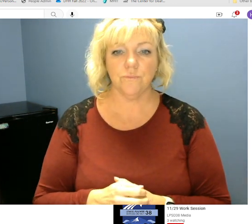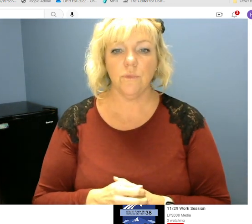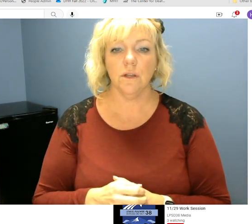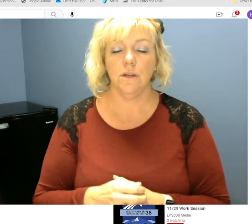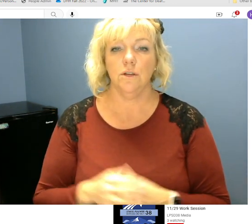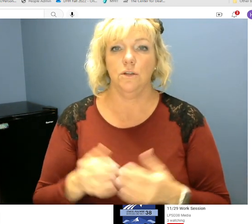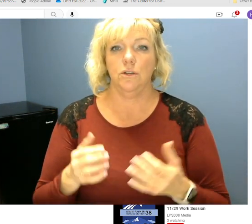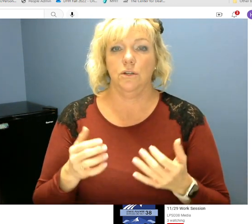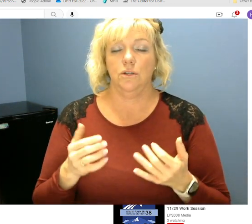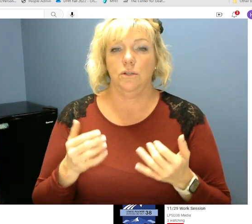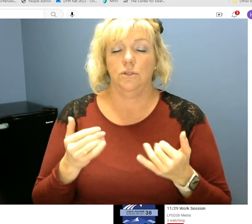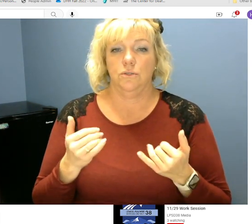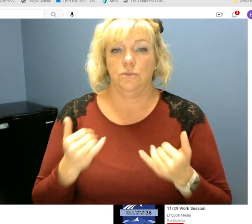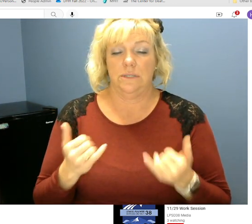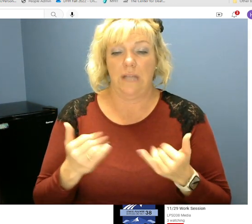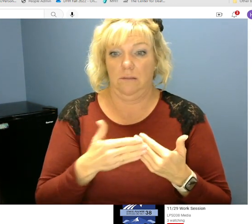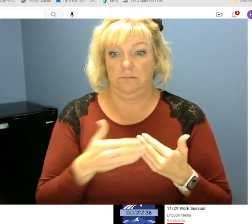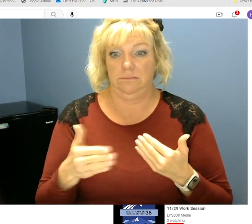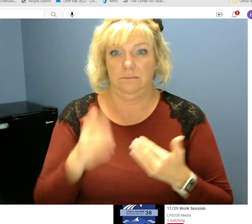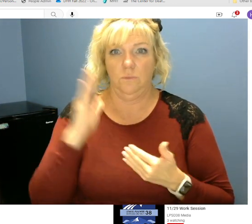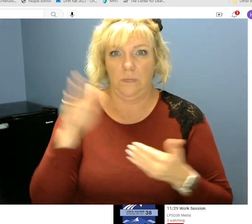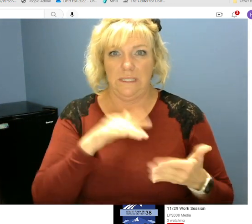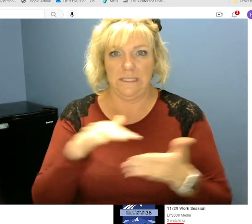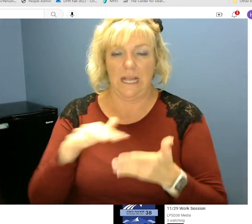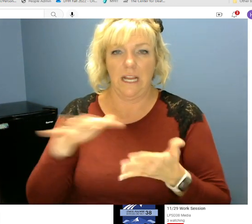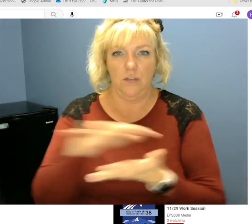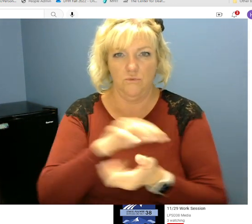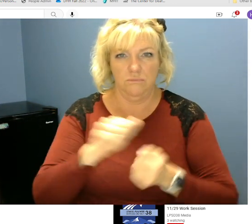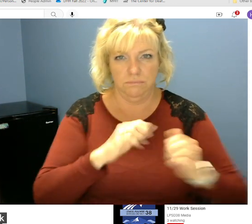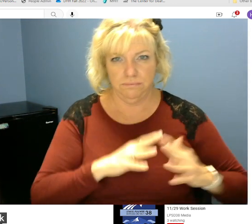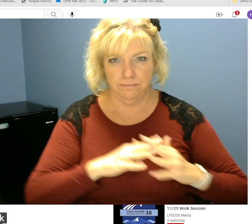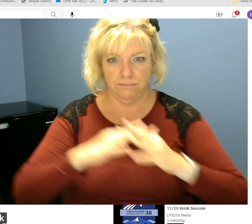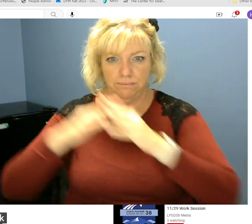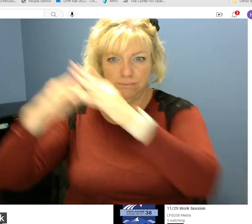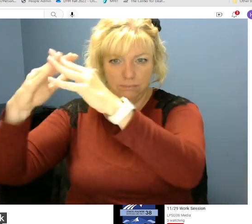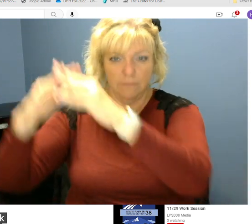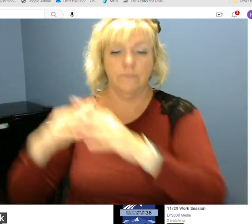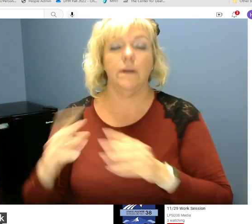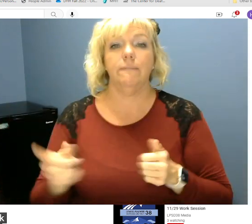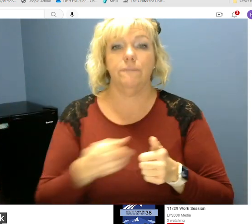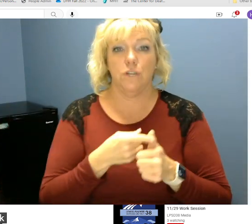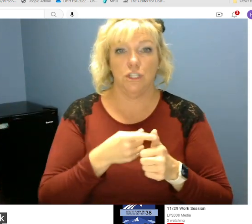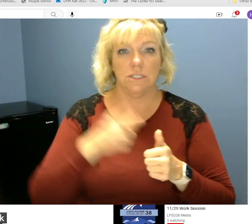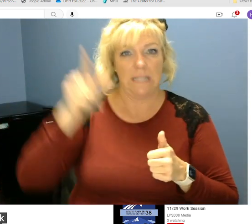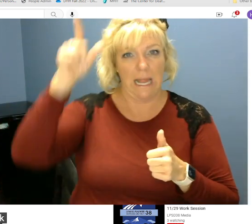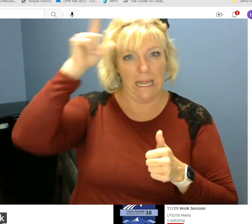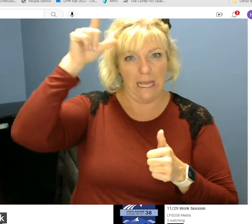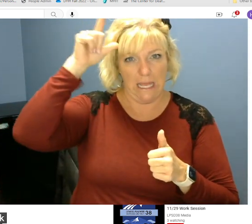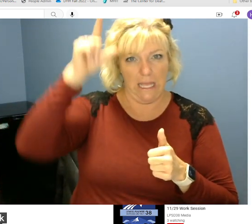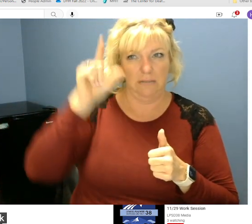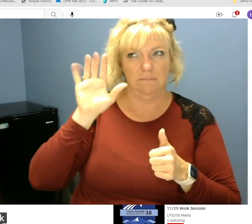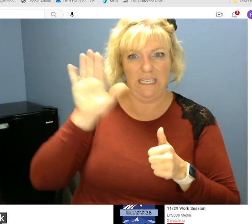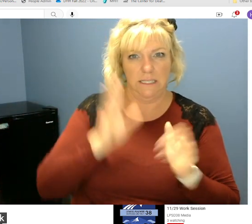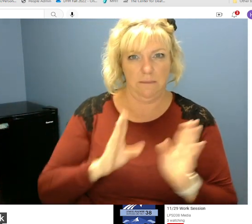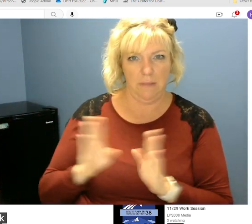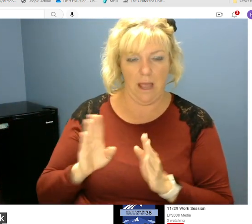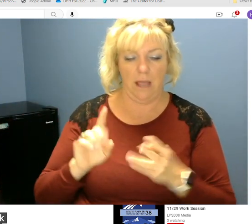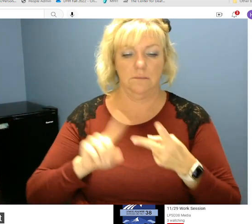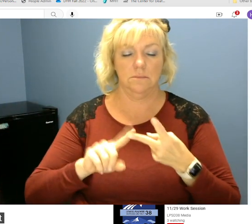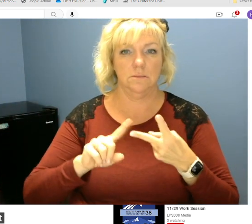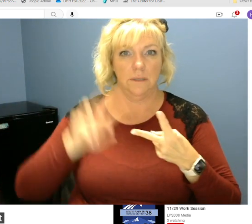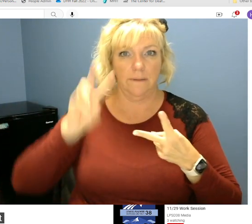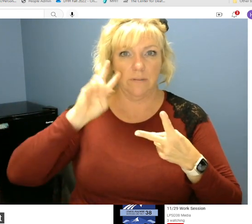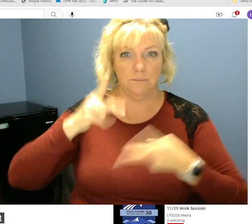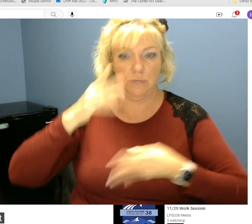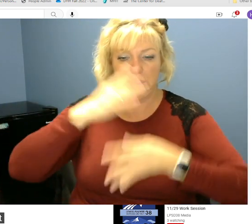Reconstruction a few different ways. You can first talk about what we think Lincoln would have done. Then we can look at what Johnson does. We can talk about